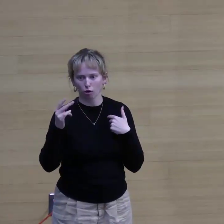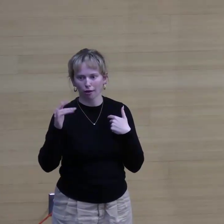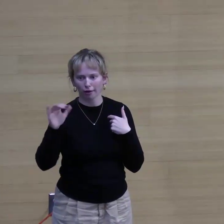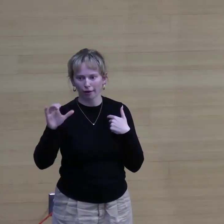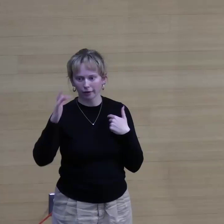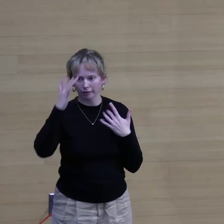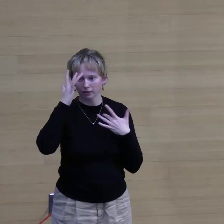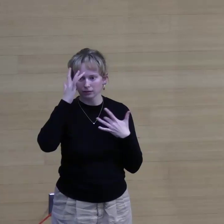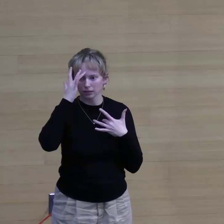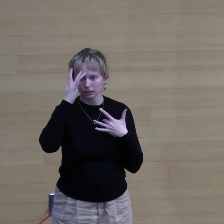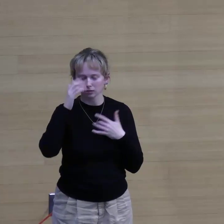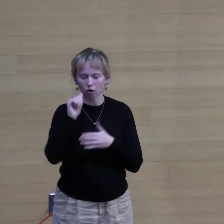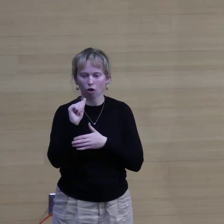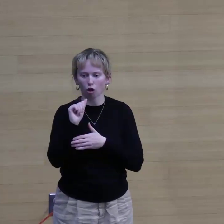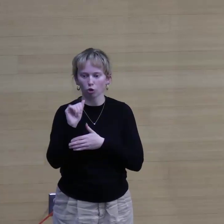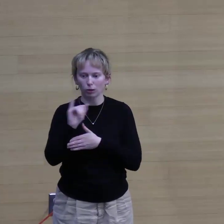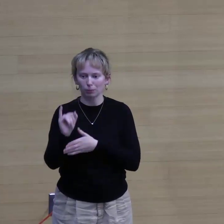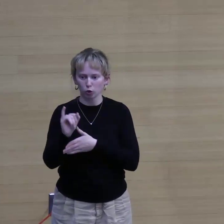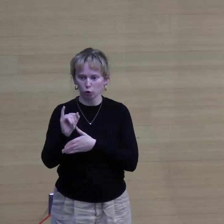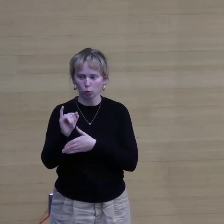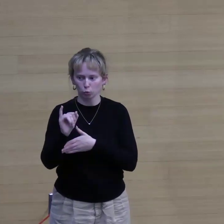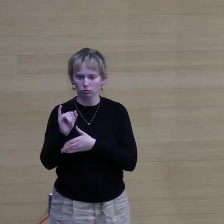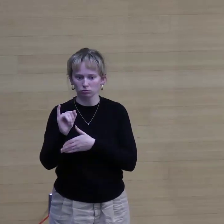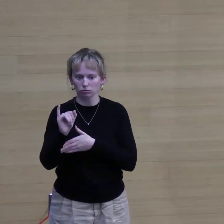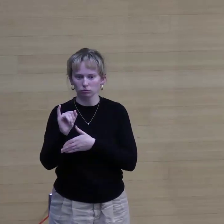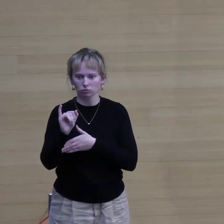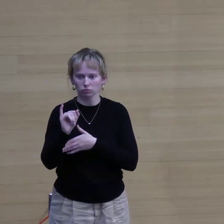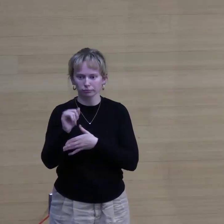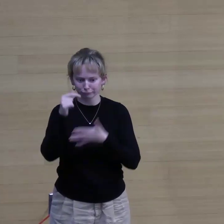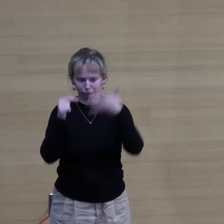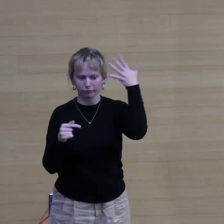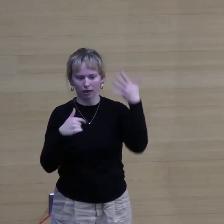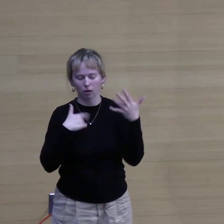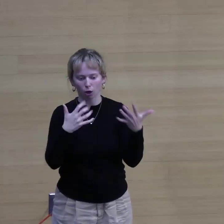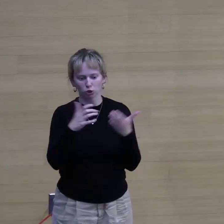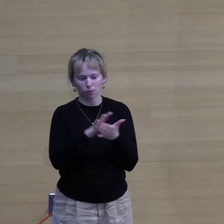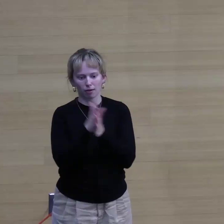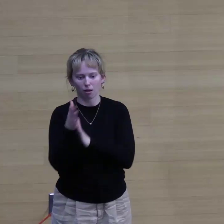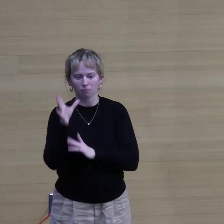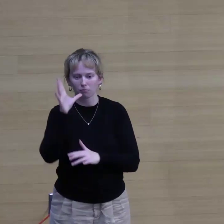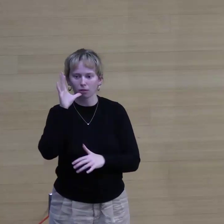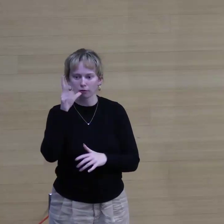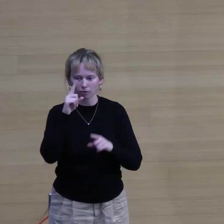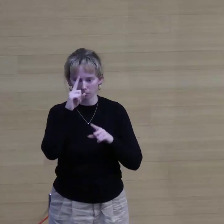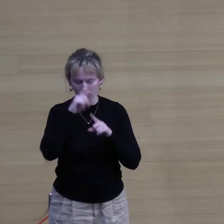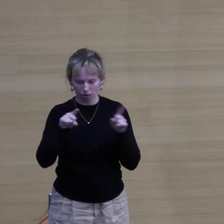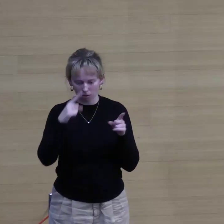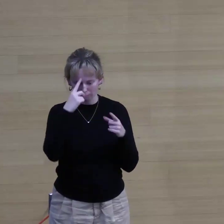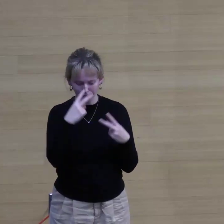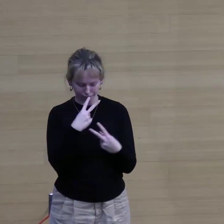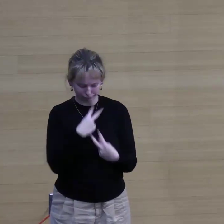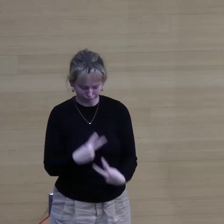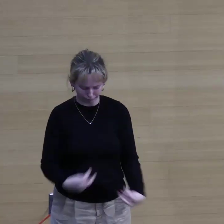autoimmune conditions, I would love to become a mother, but I do look inward and wonder if I